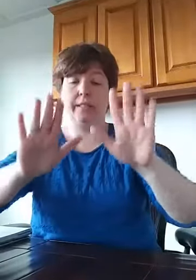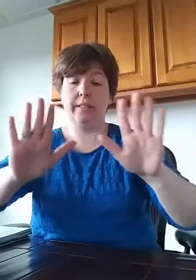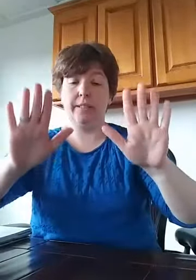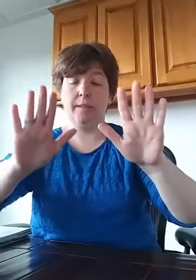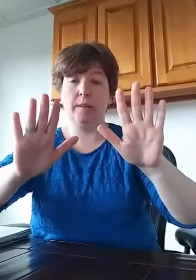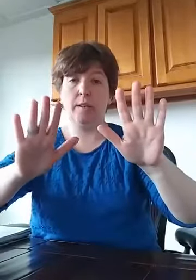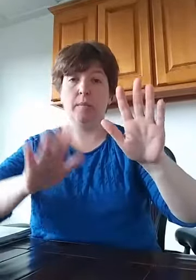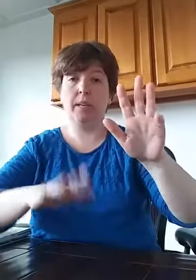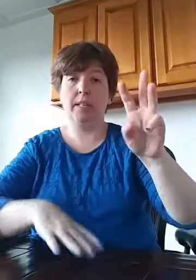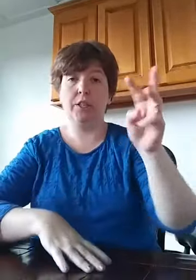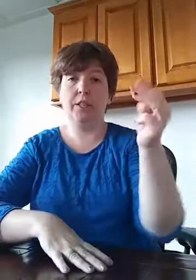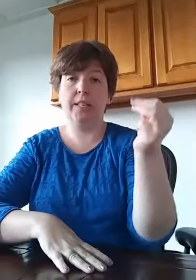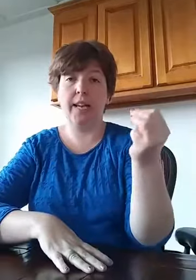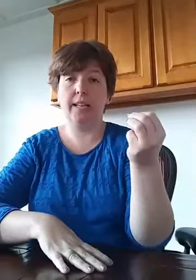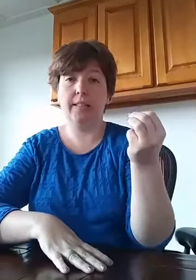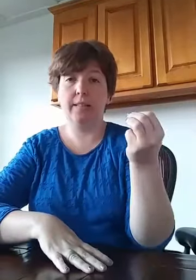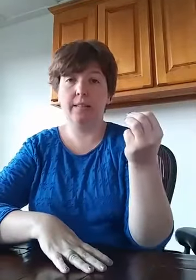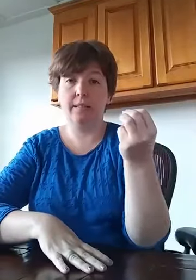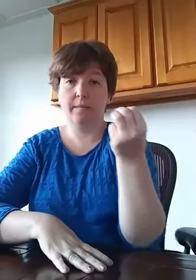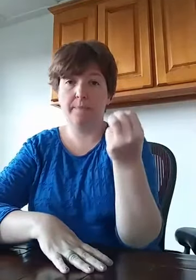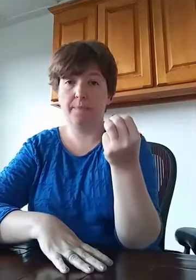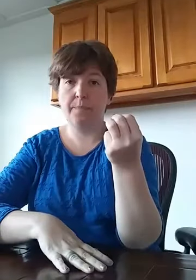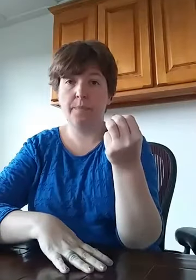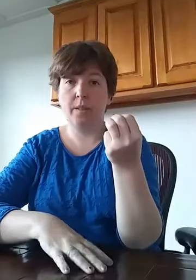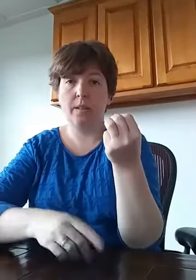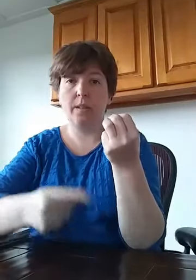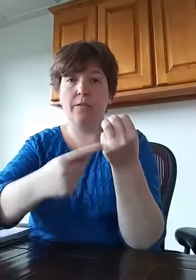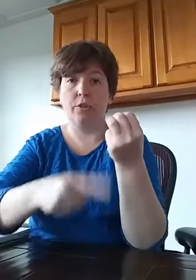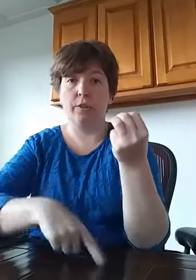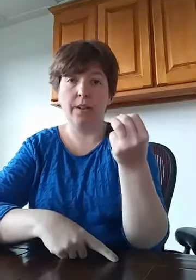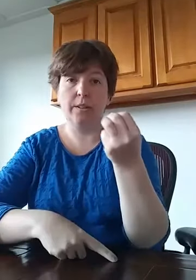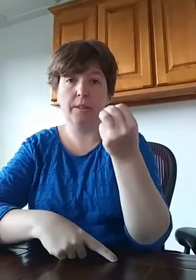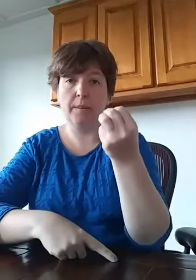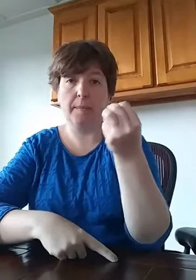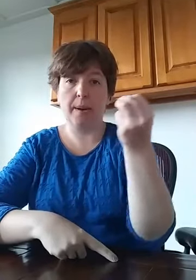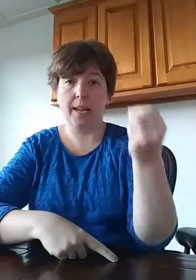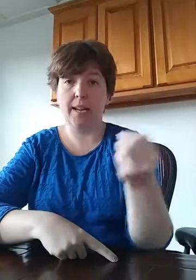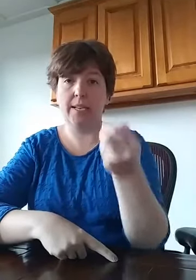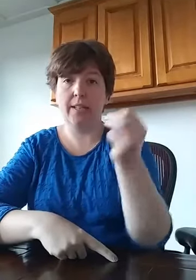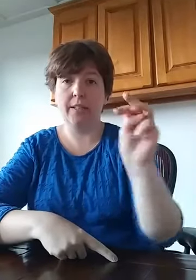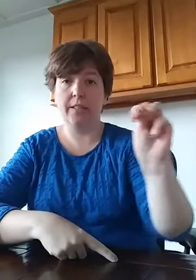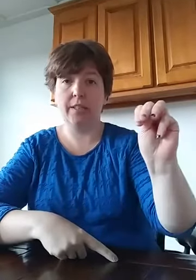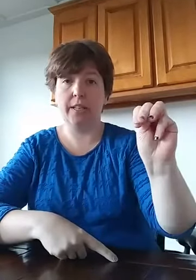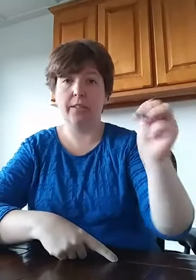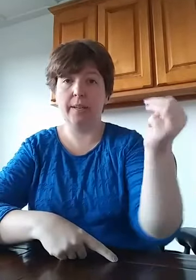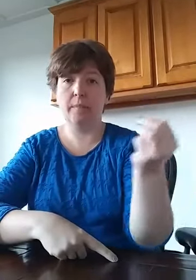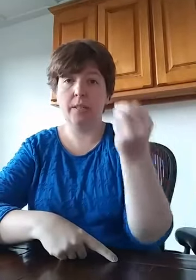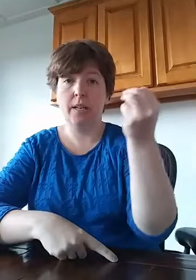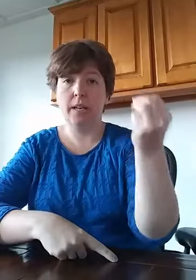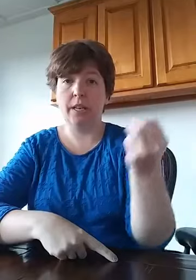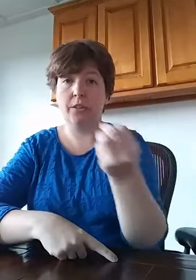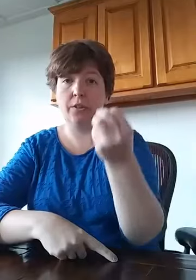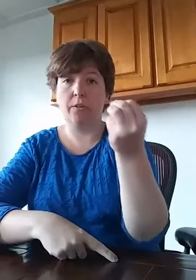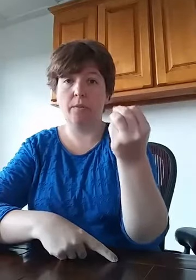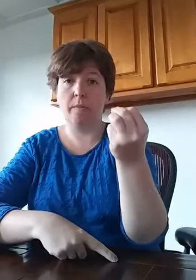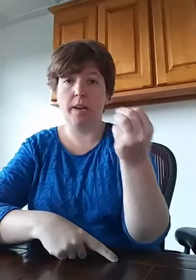easy, because it just takes the first letter, Monday. You take your M's and you circle.